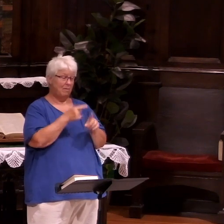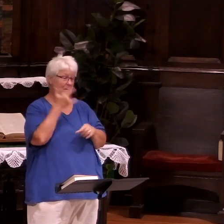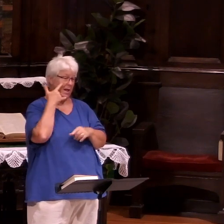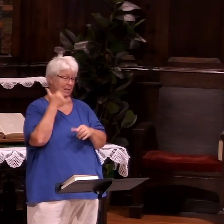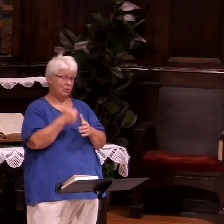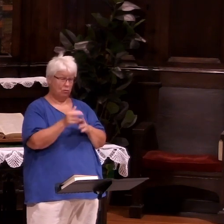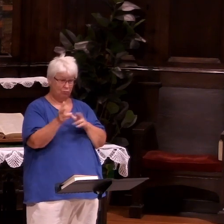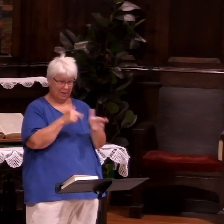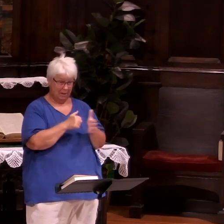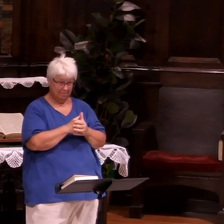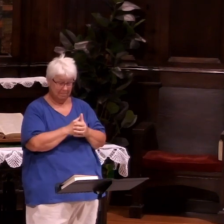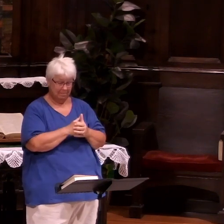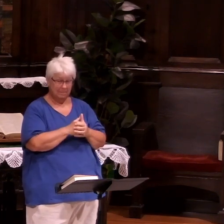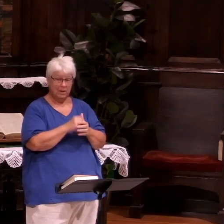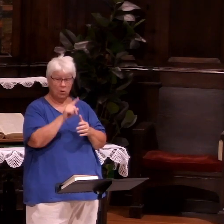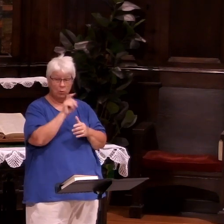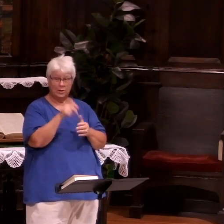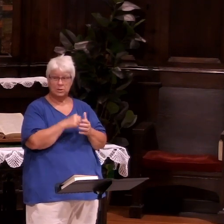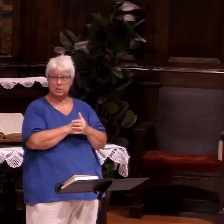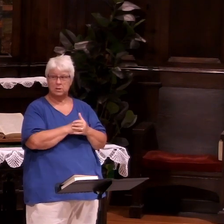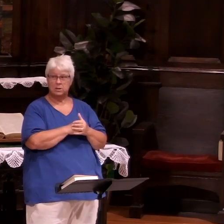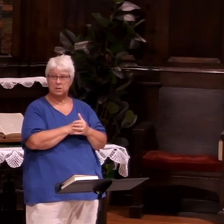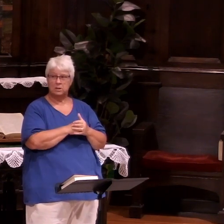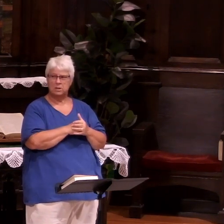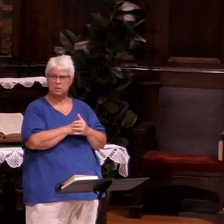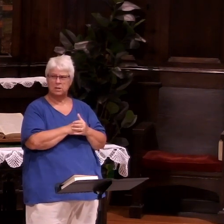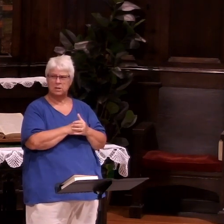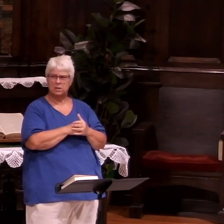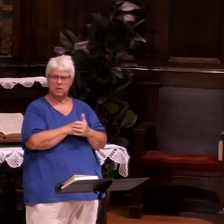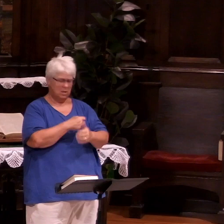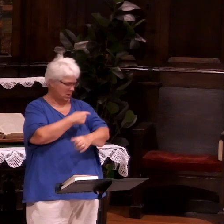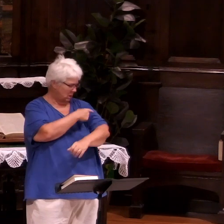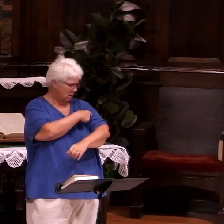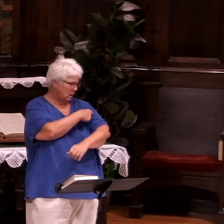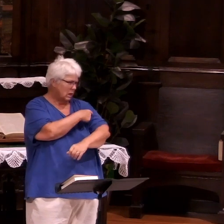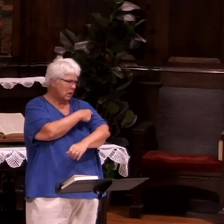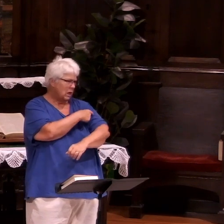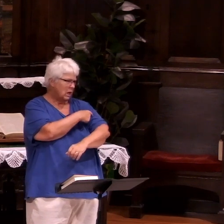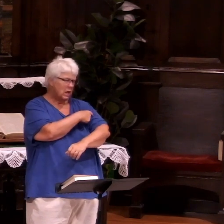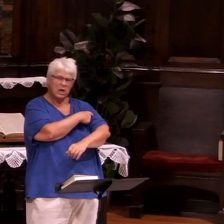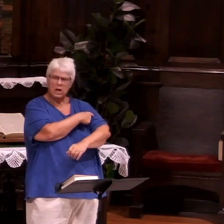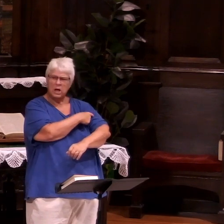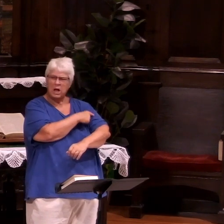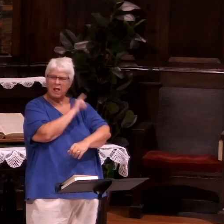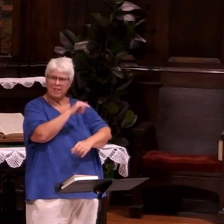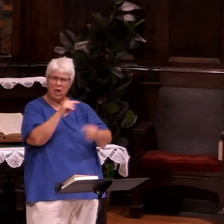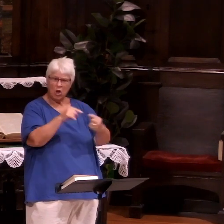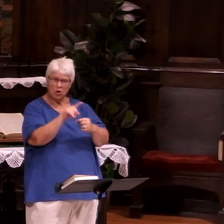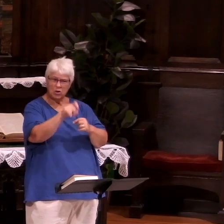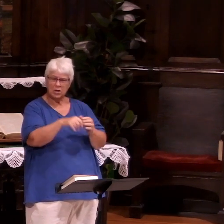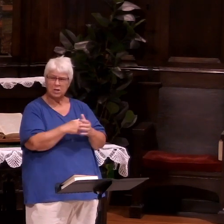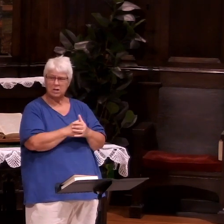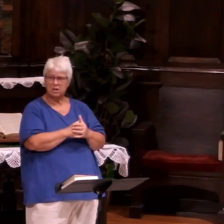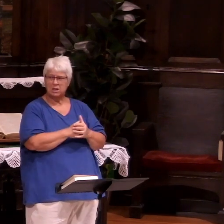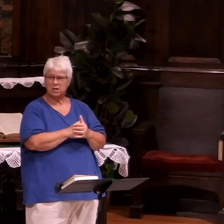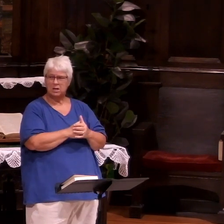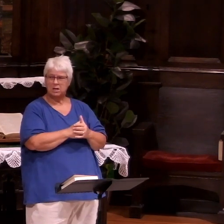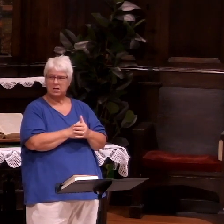California, so get ready. Here are the questions. Pointing to one of my tattoos, did that hurt?